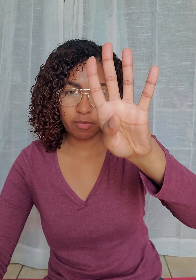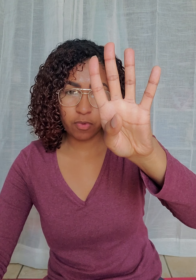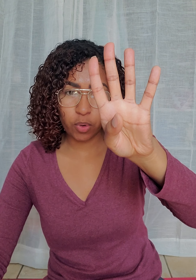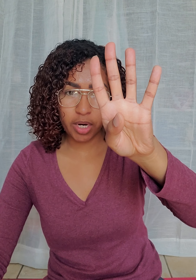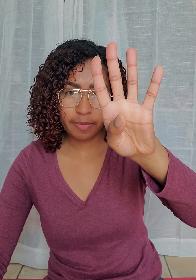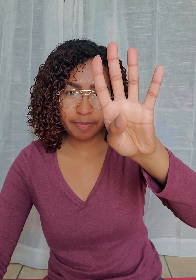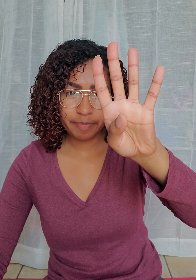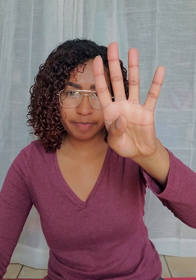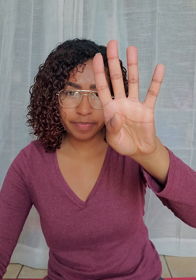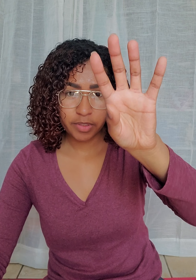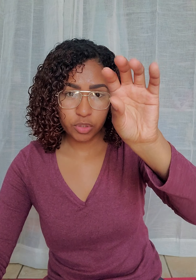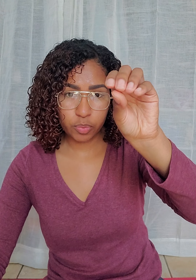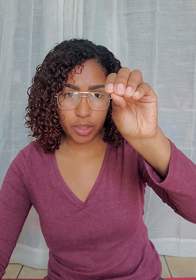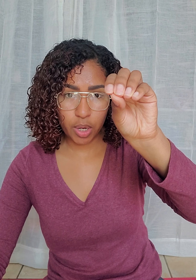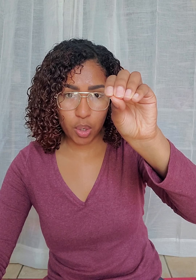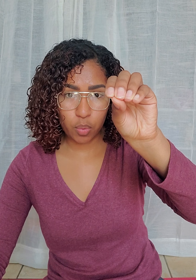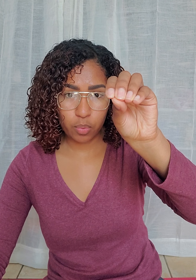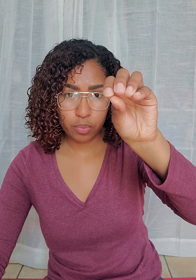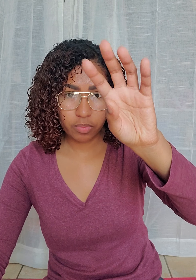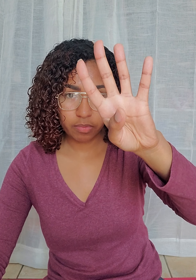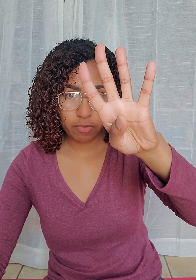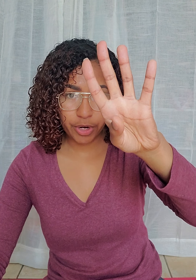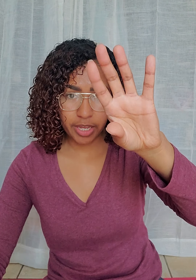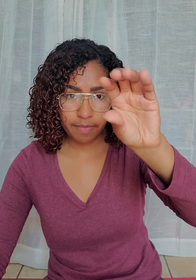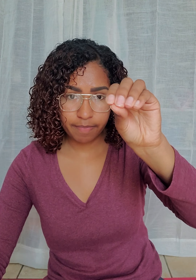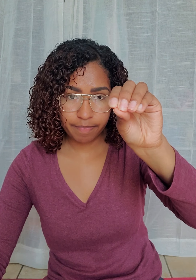4 to an O. 40.